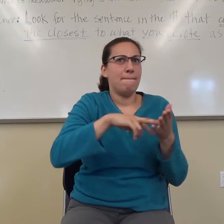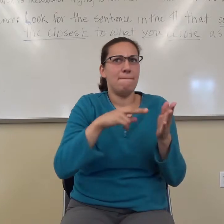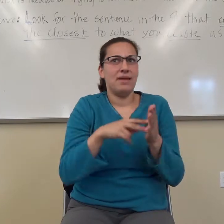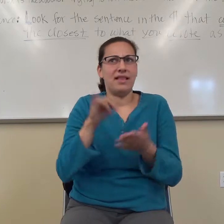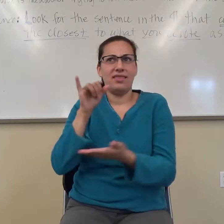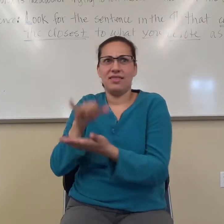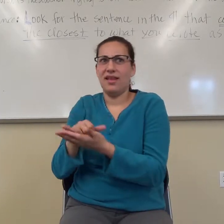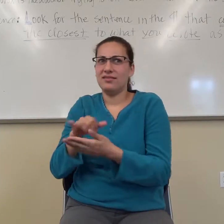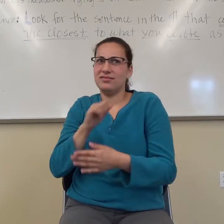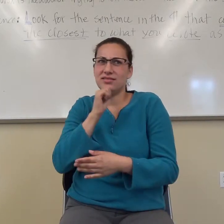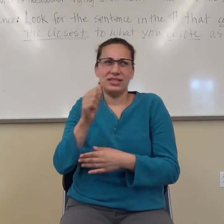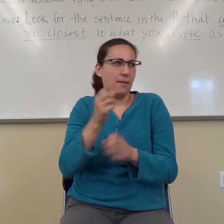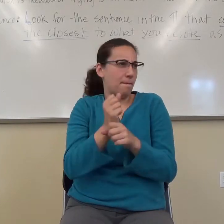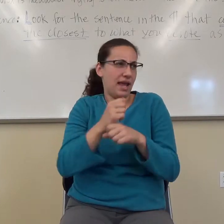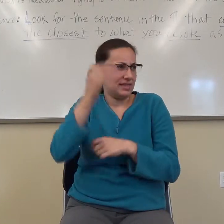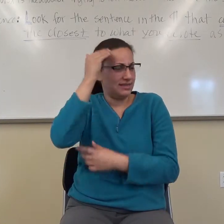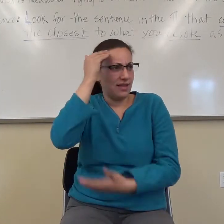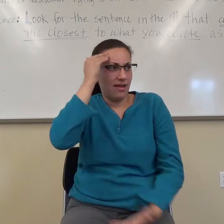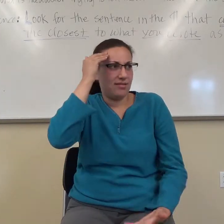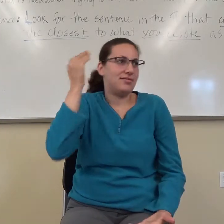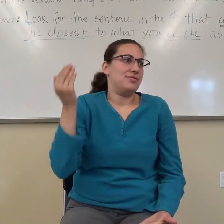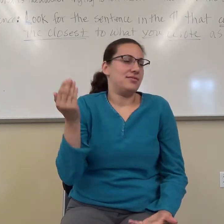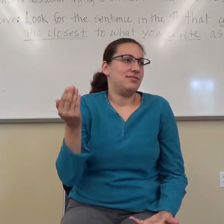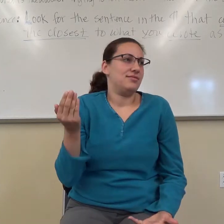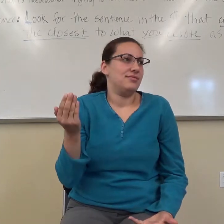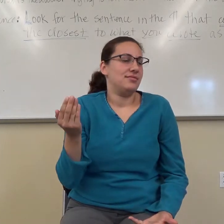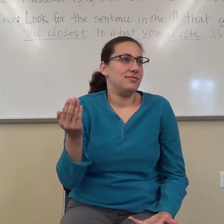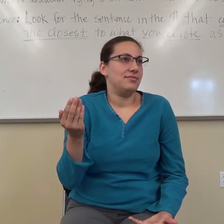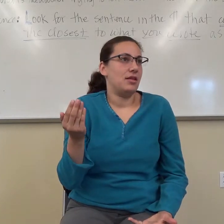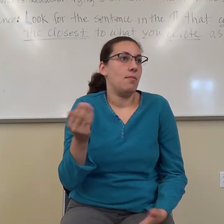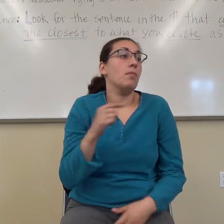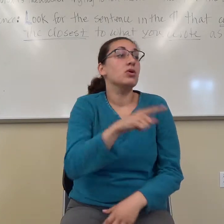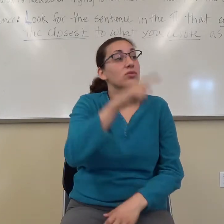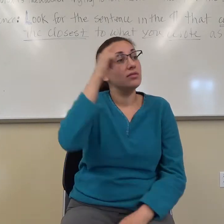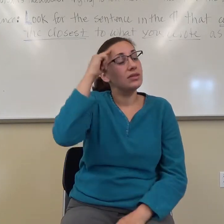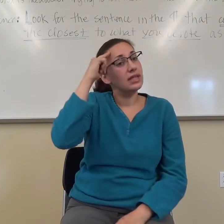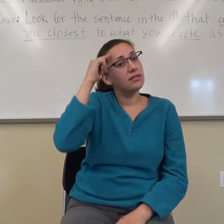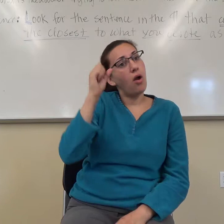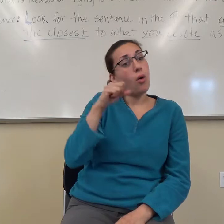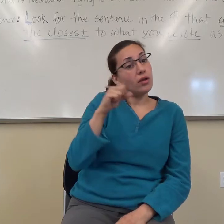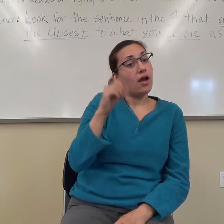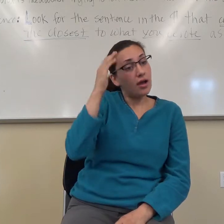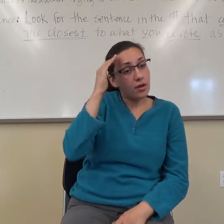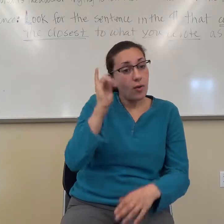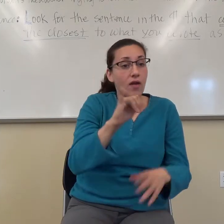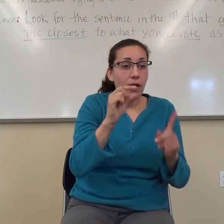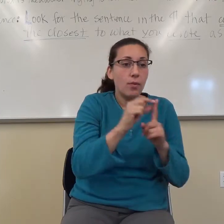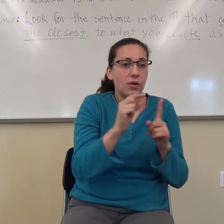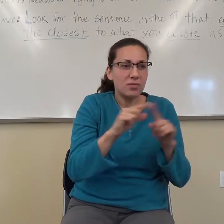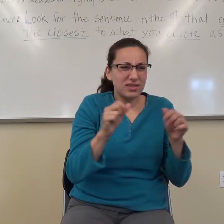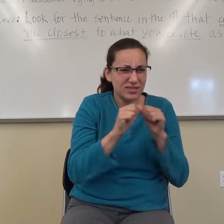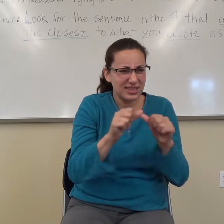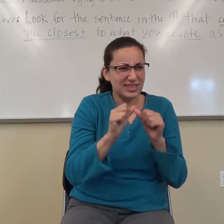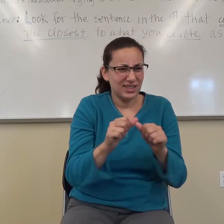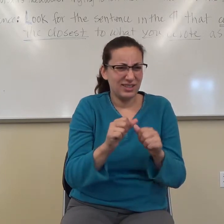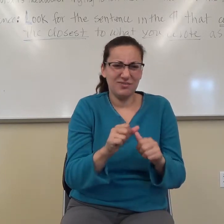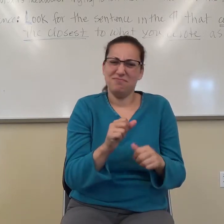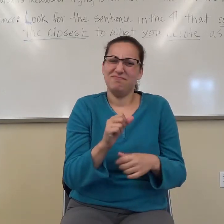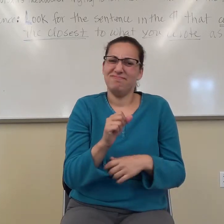make any sense. It comes up again. You think, okay, I know that word. And you keep going, and then you think, wait a minute, no, something is really wrong. This